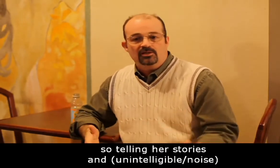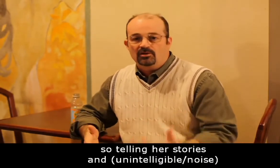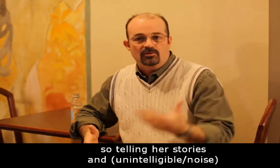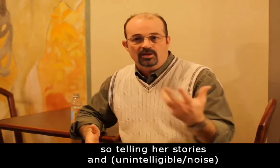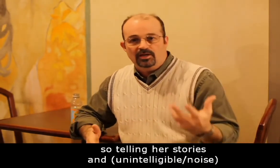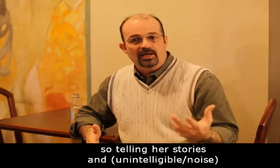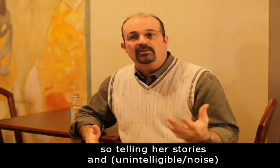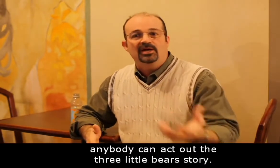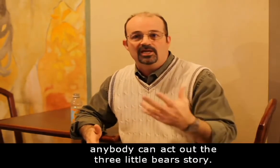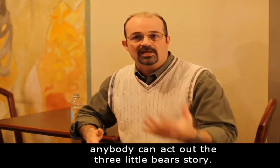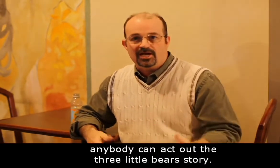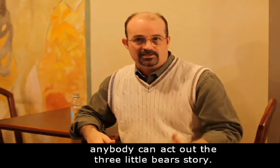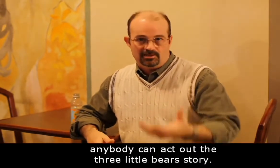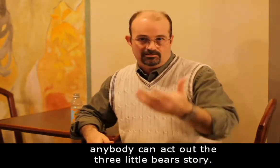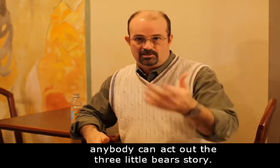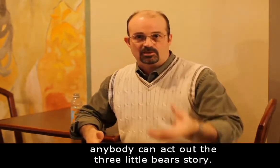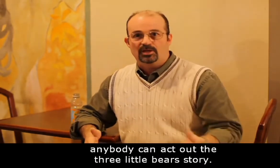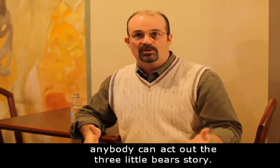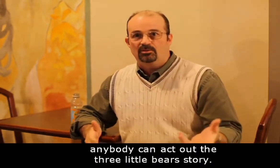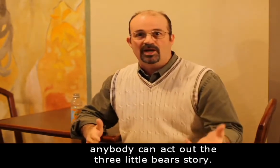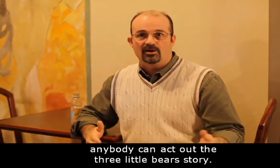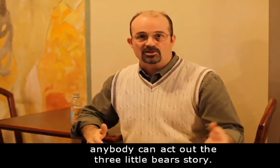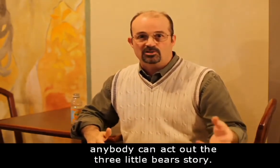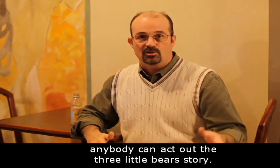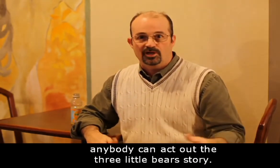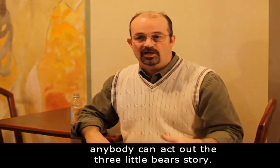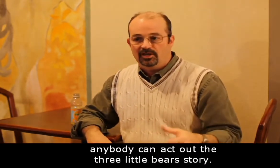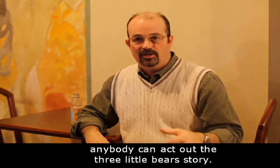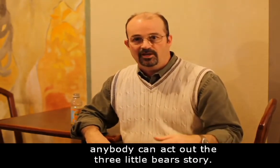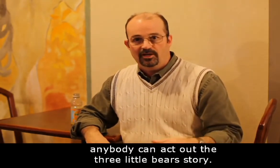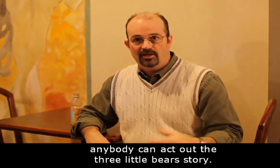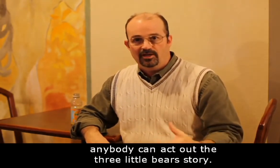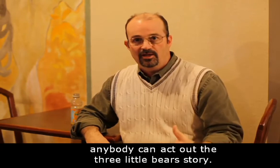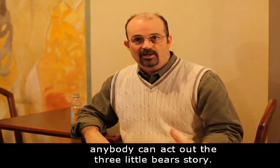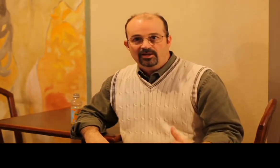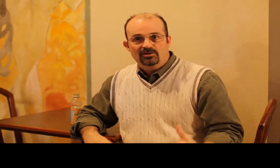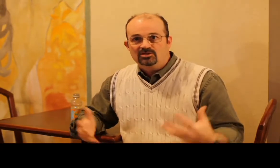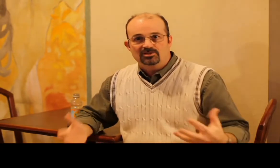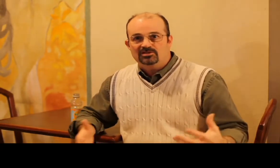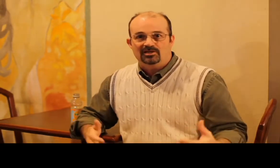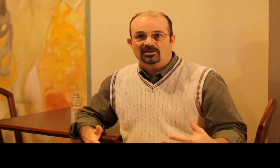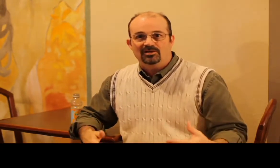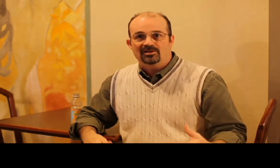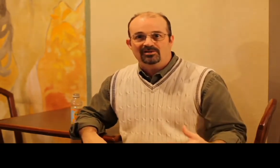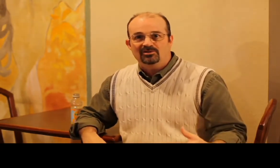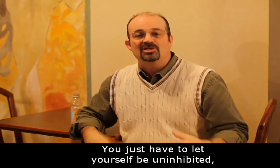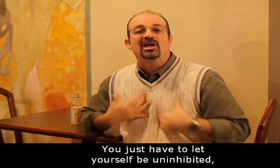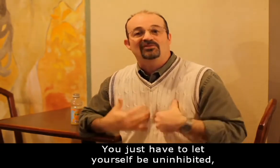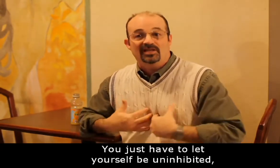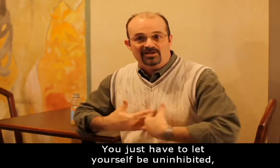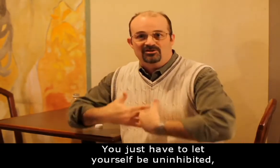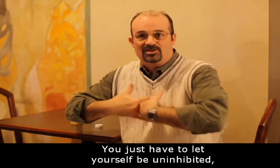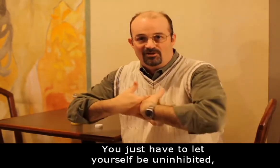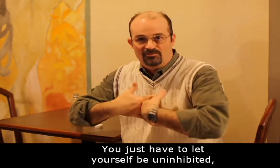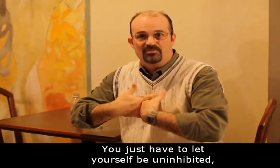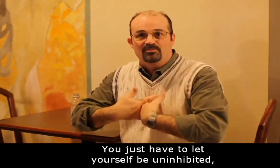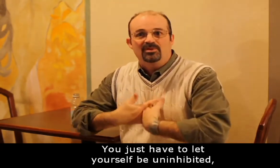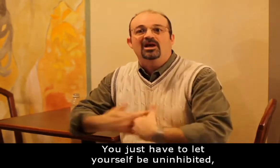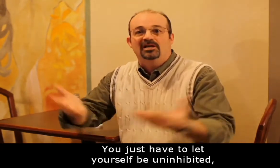and anybody can act out the Three Little Bears story, and you just have to let yourself be